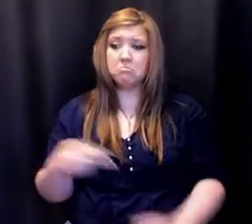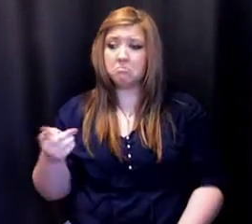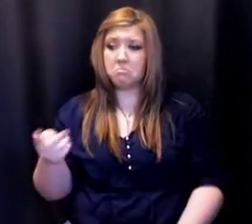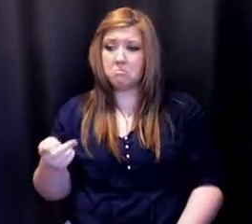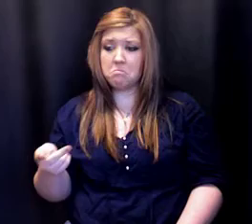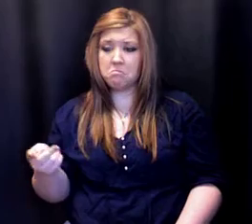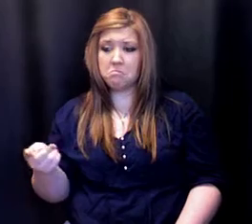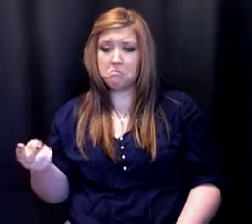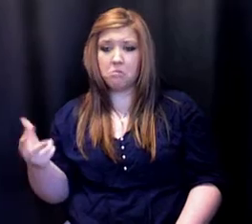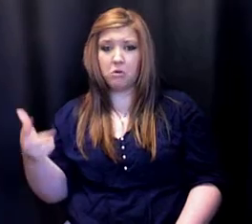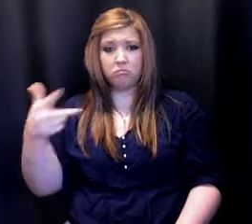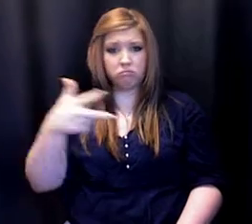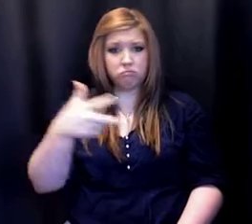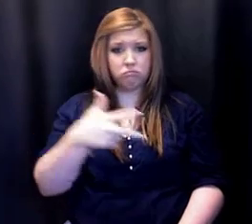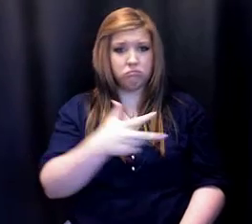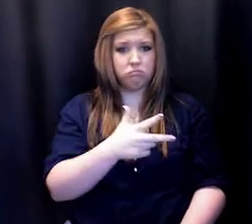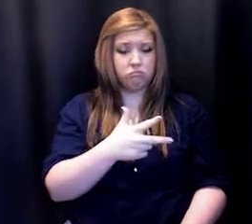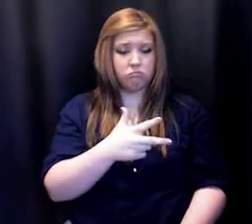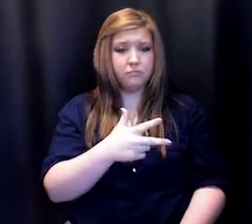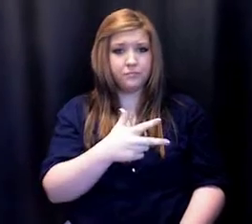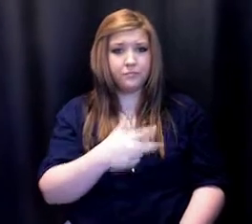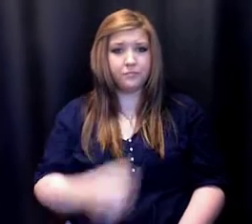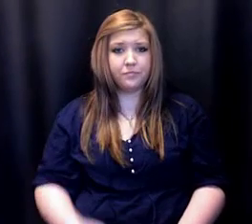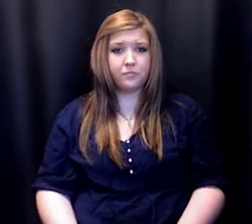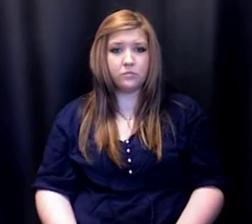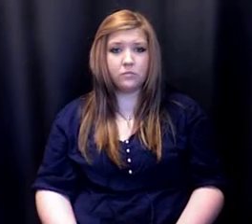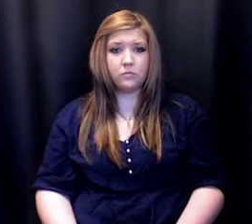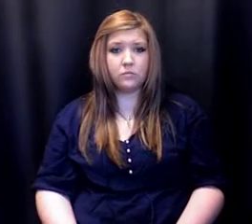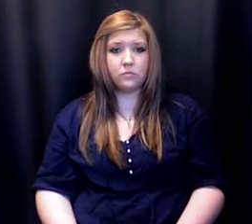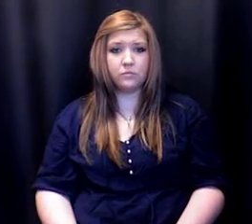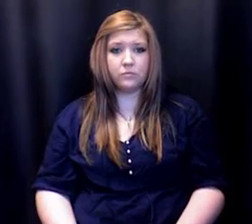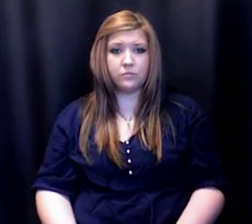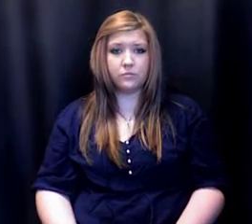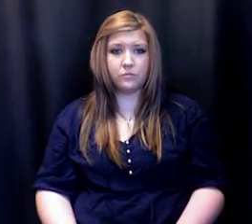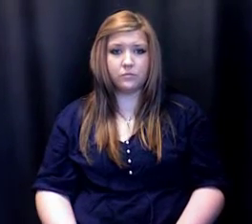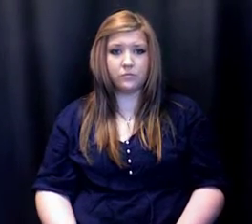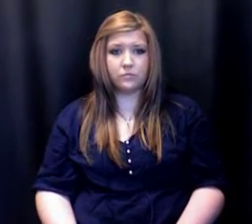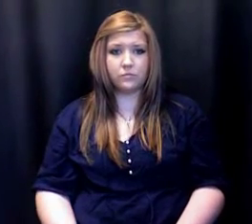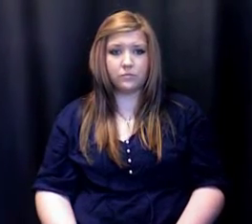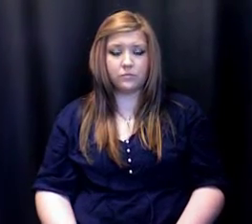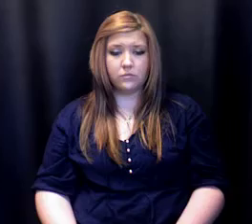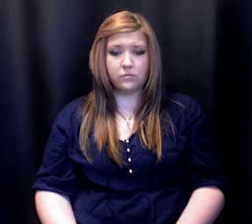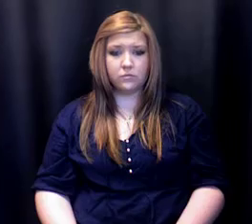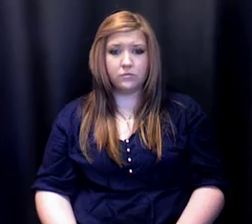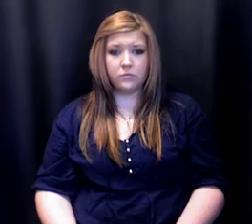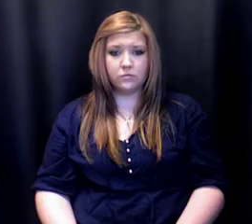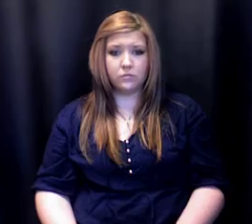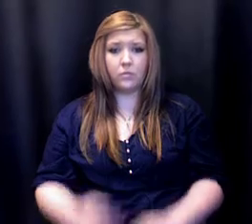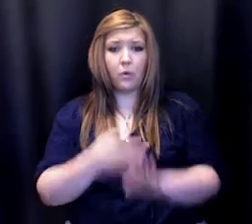before I left, I wanted to make sure that I had plenty of podcasts and books on